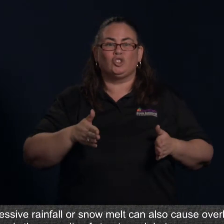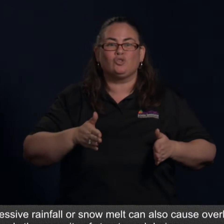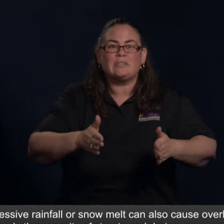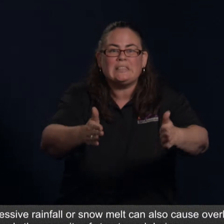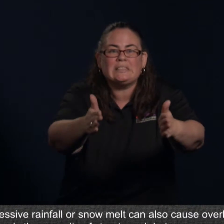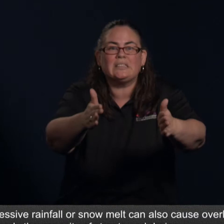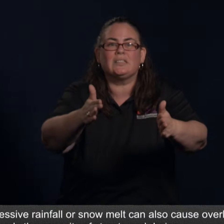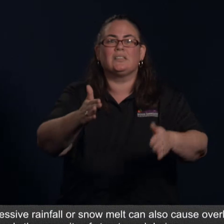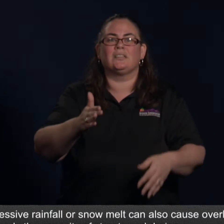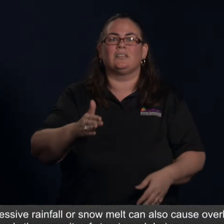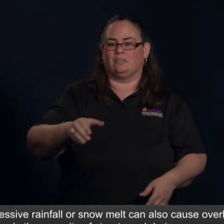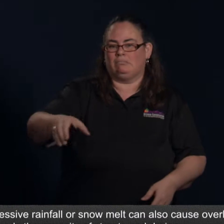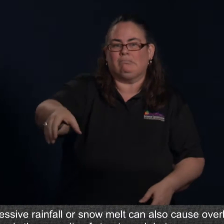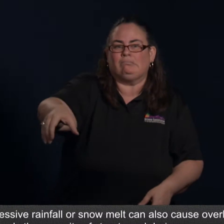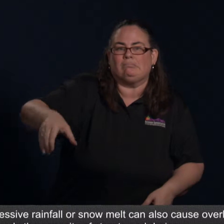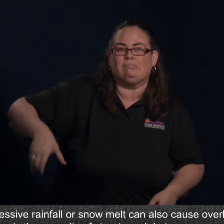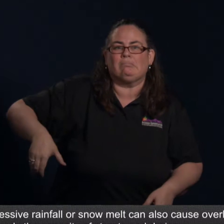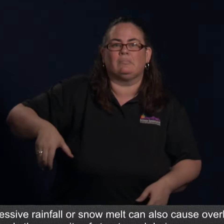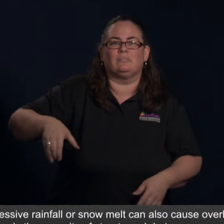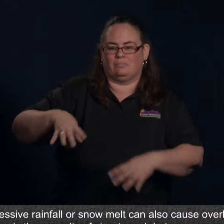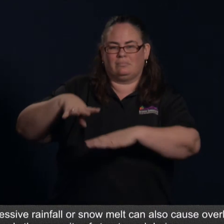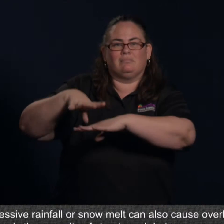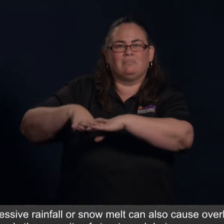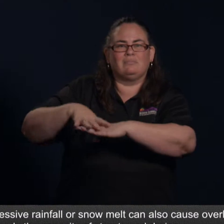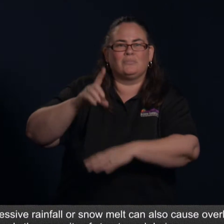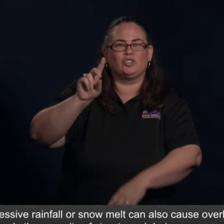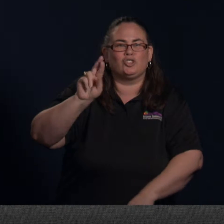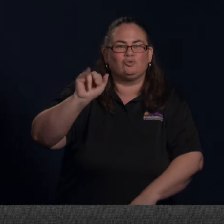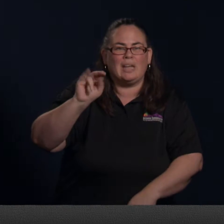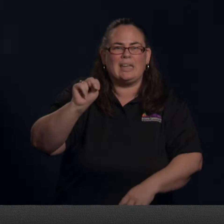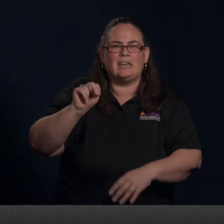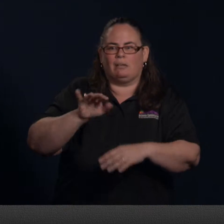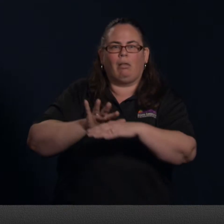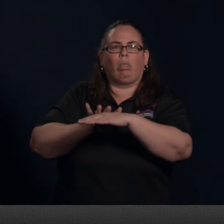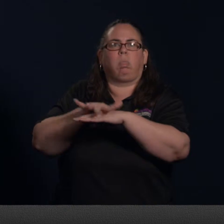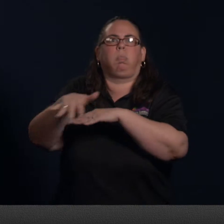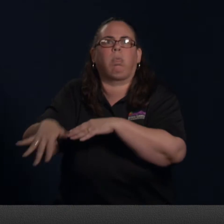the capacity of streets and drains.